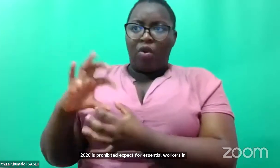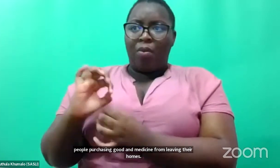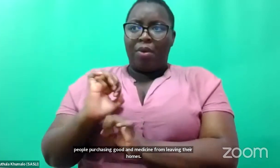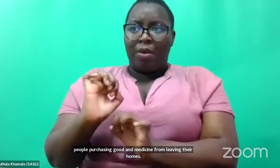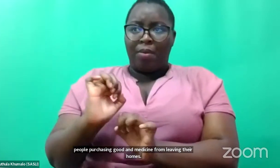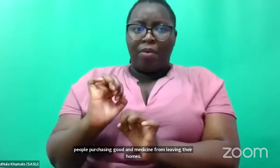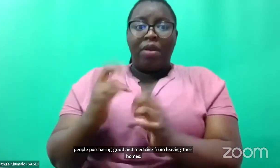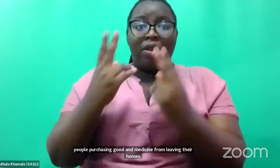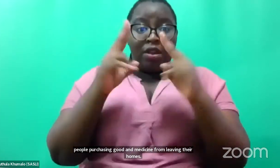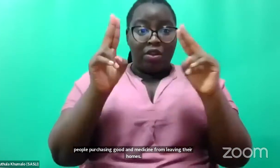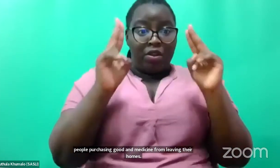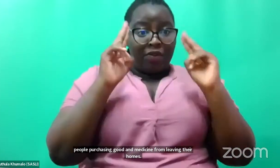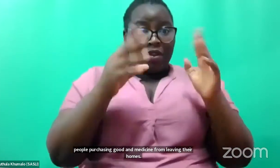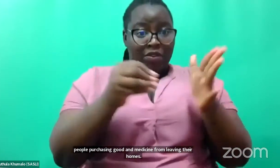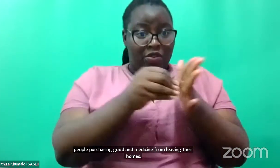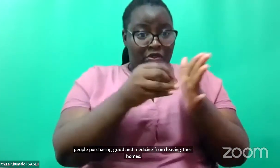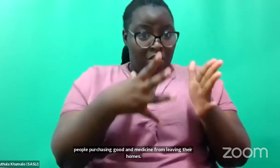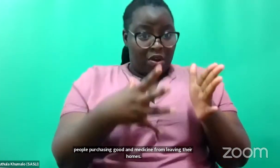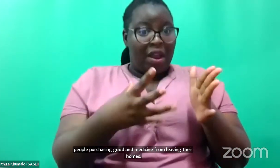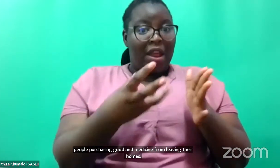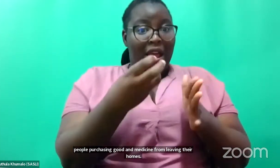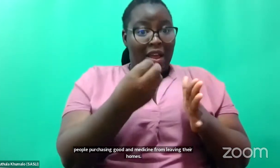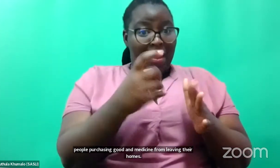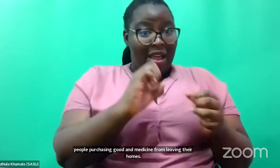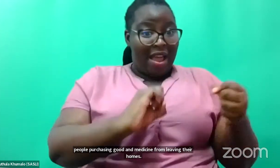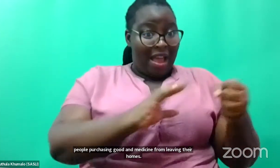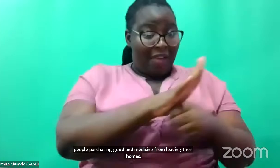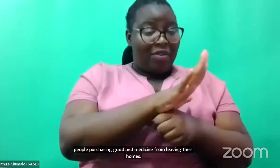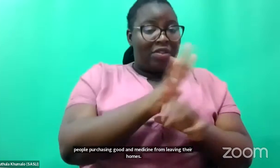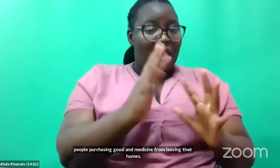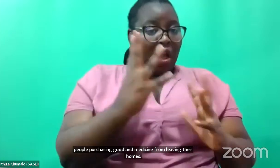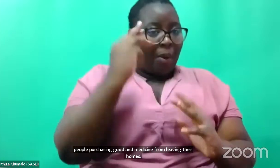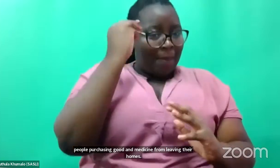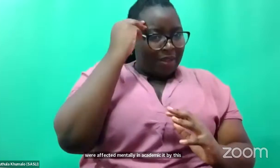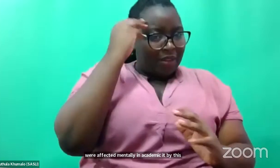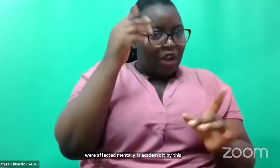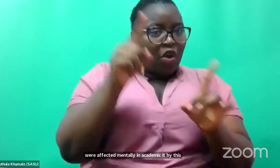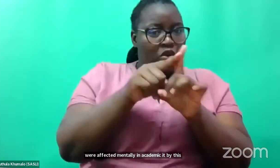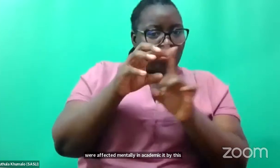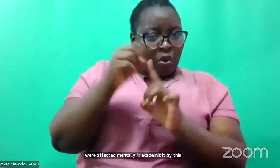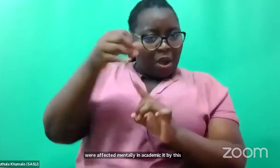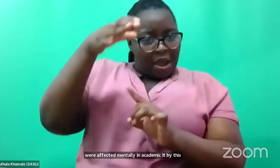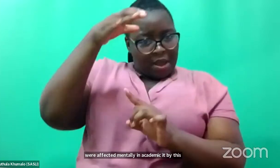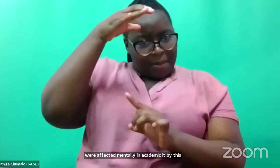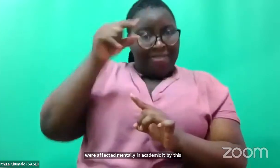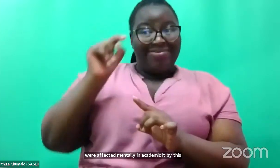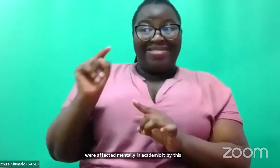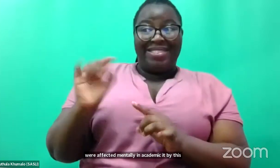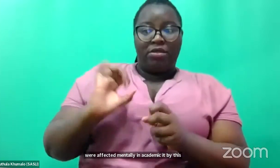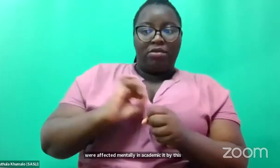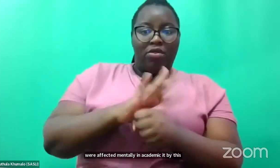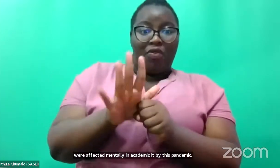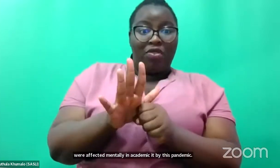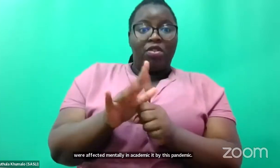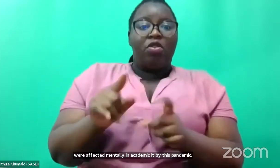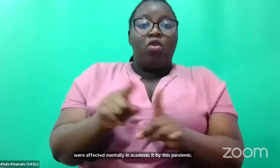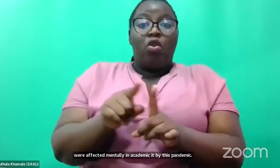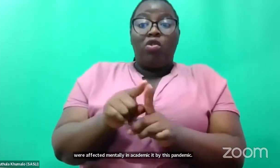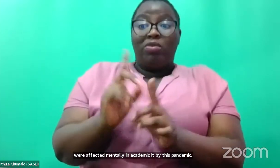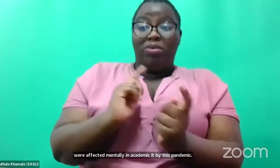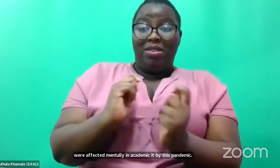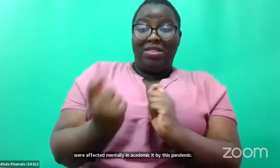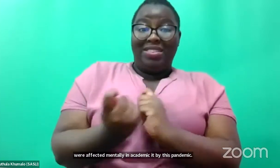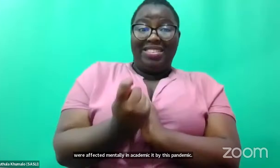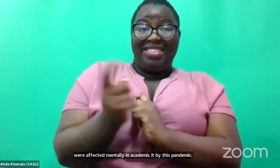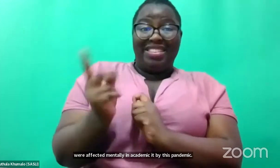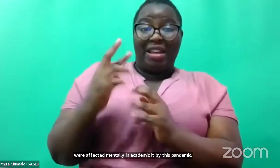University students with disabilities were affected mentally and academically by this pandemic. These changes resulted in some of them